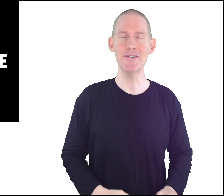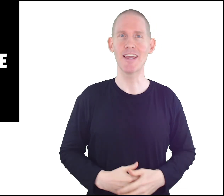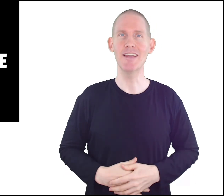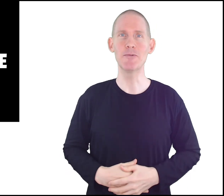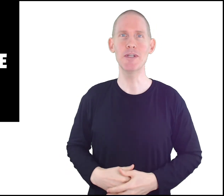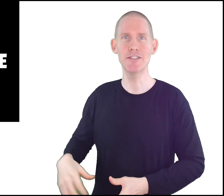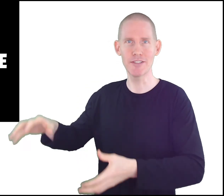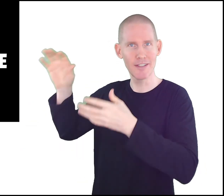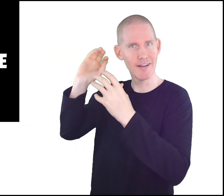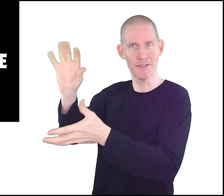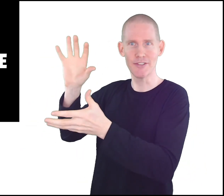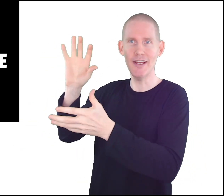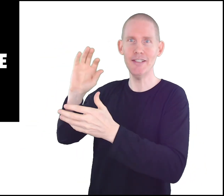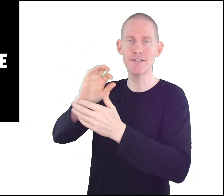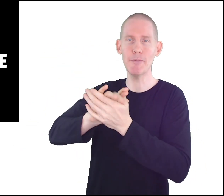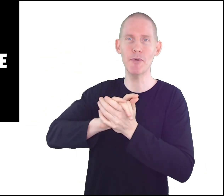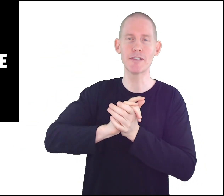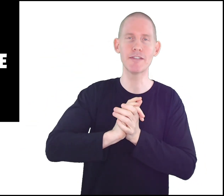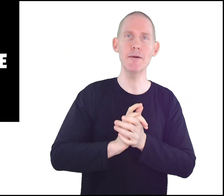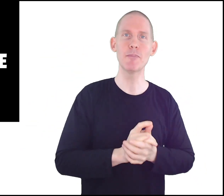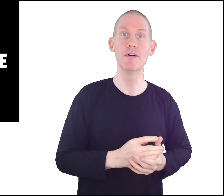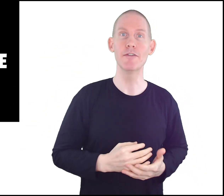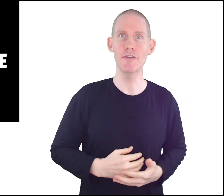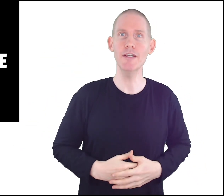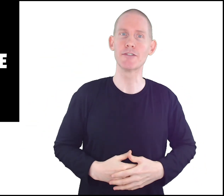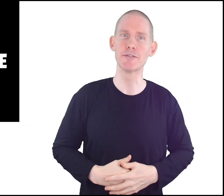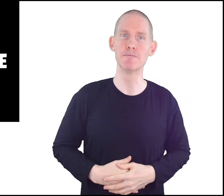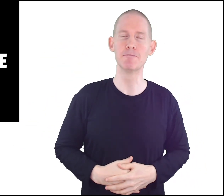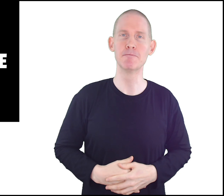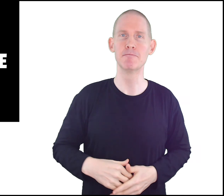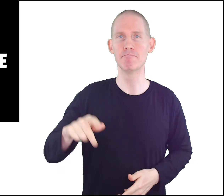Okay, we just signed step by step this.